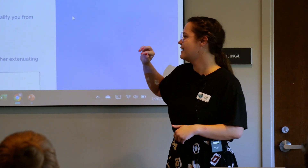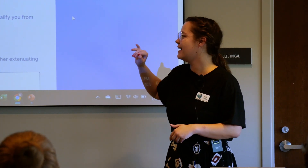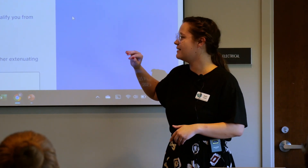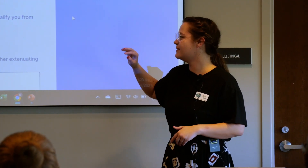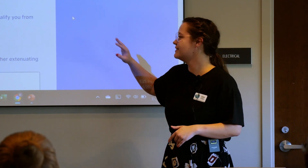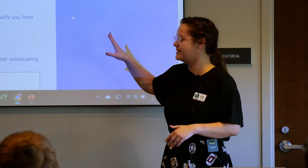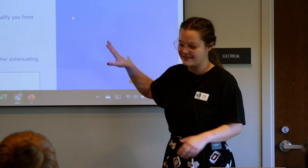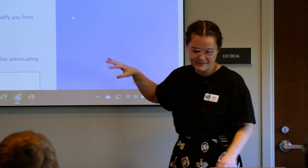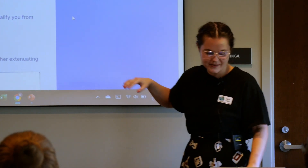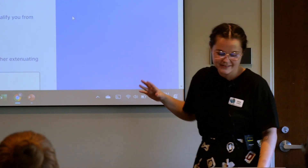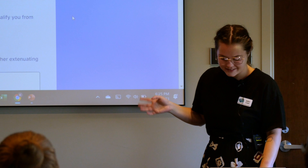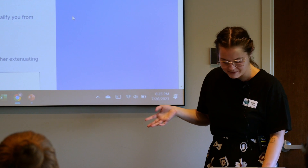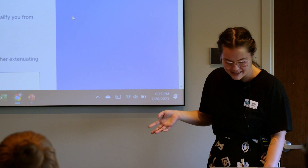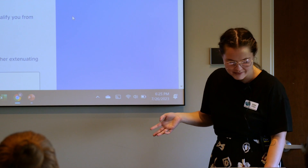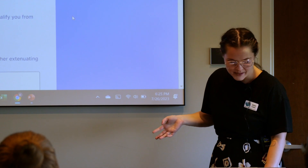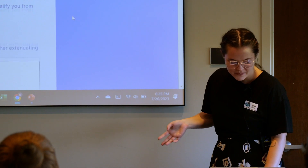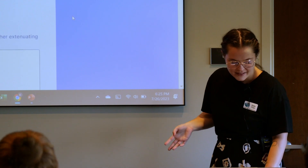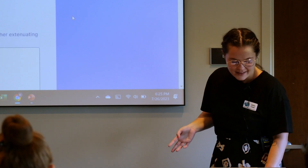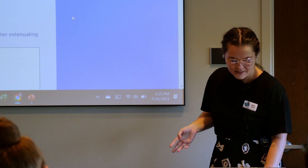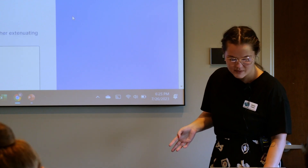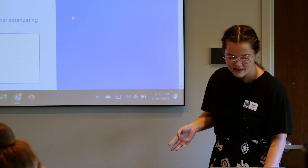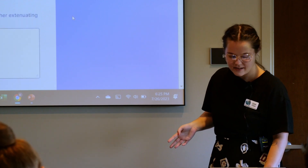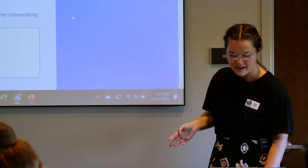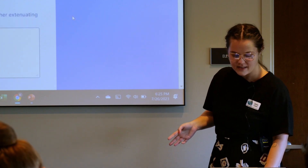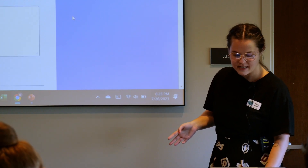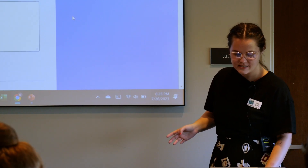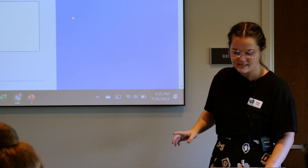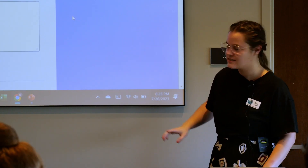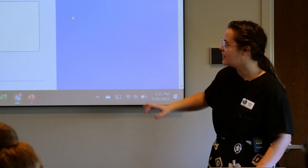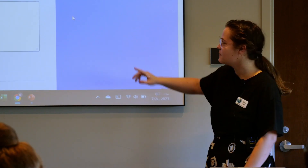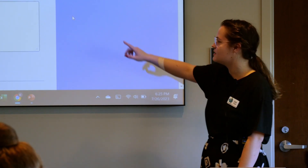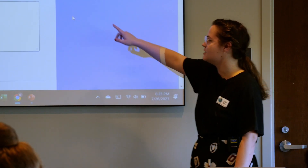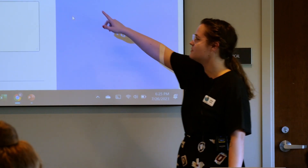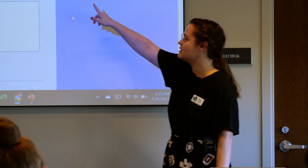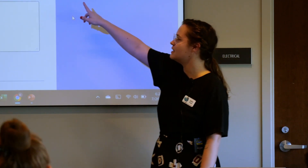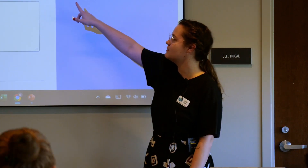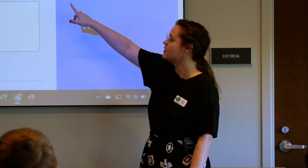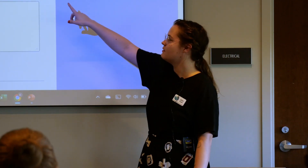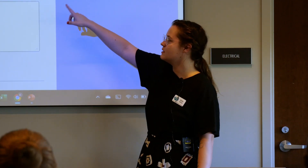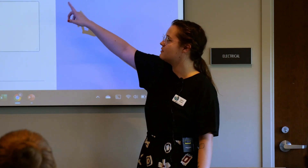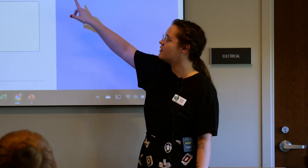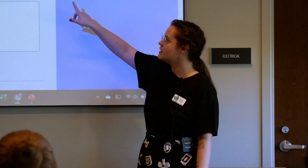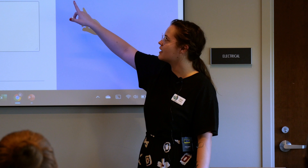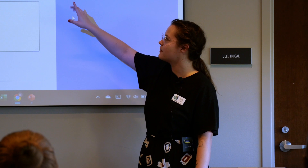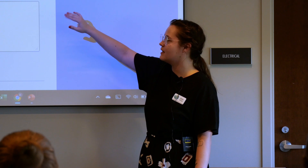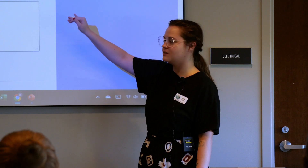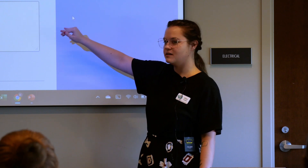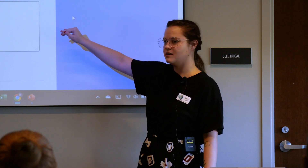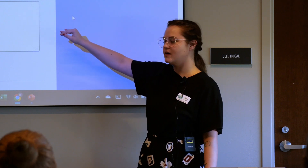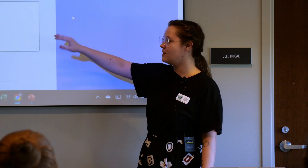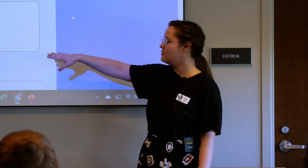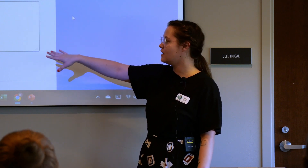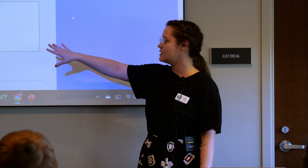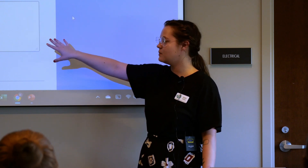number, so we will double check, but I'm going to put that in there. And then here's the disclaimer. Did you receive relief funding, yes